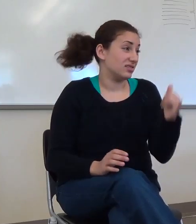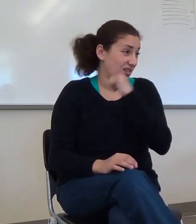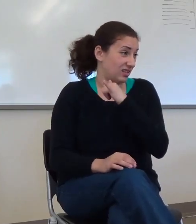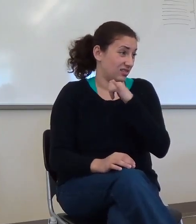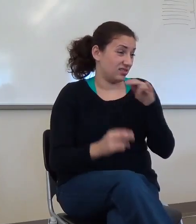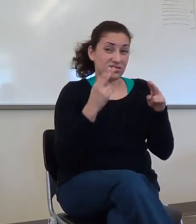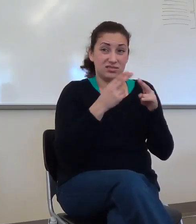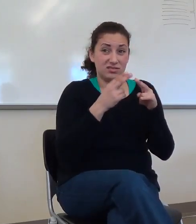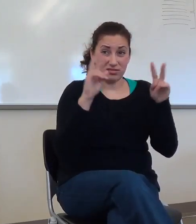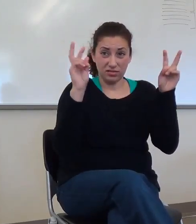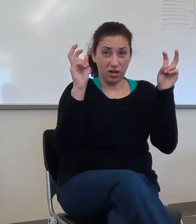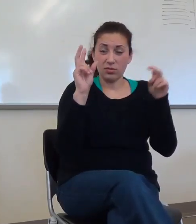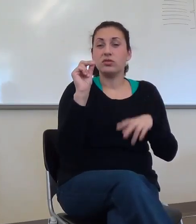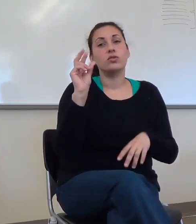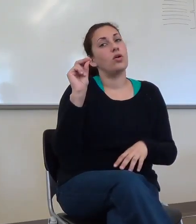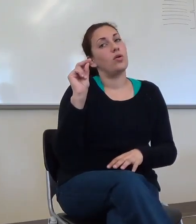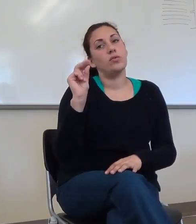Americans? No. So that doesn't work.